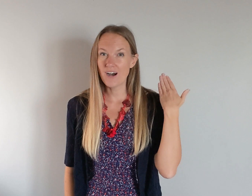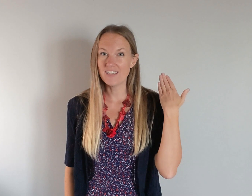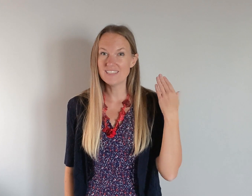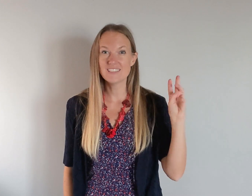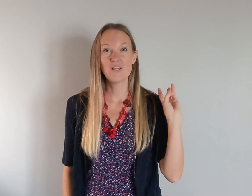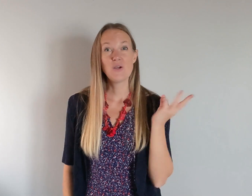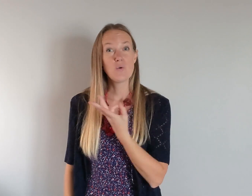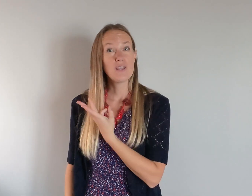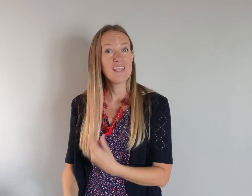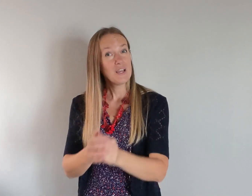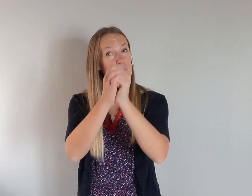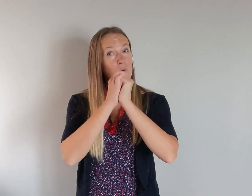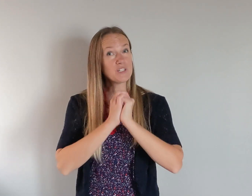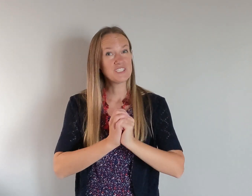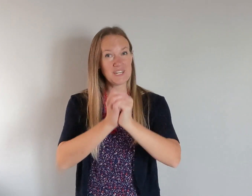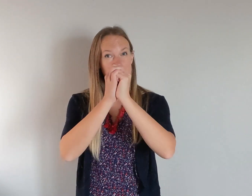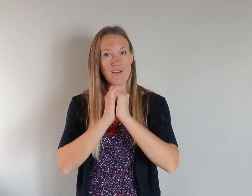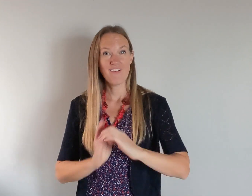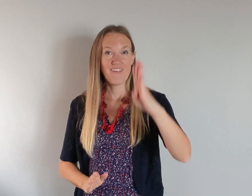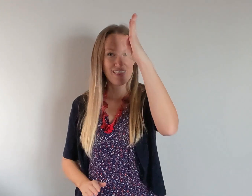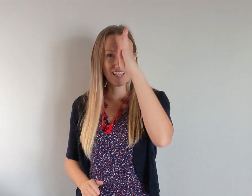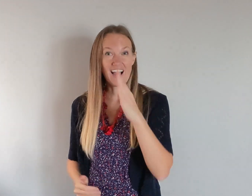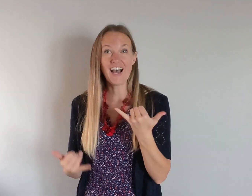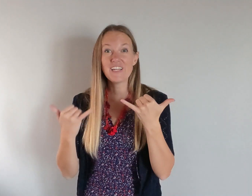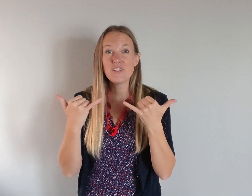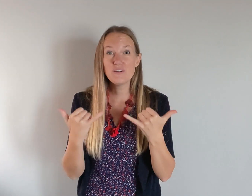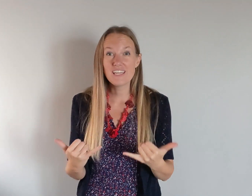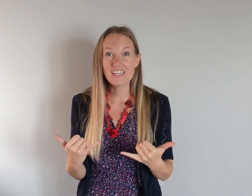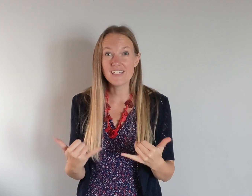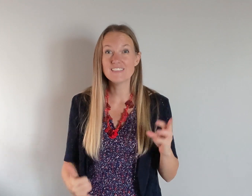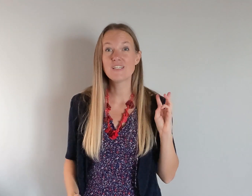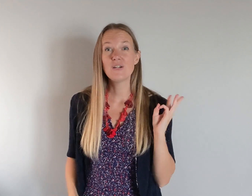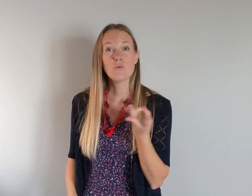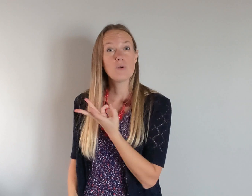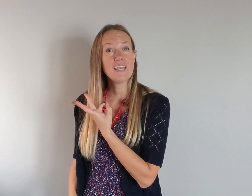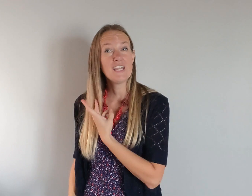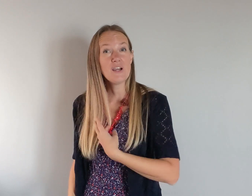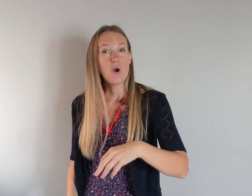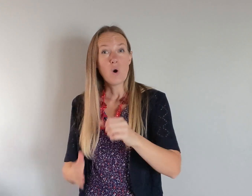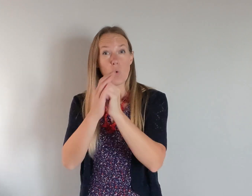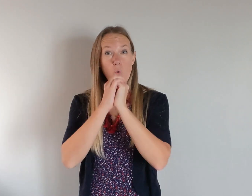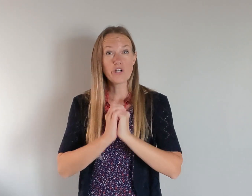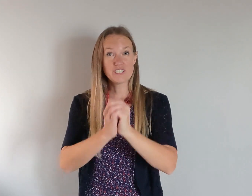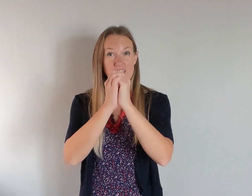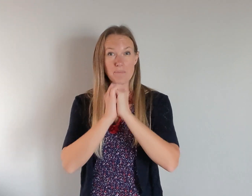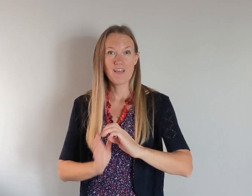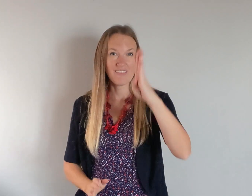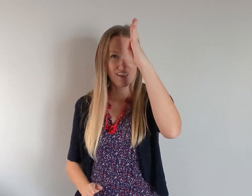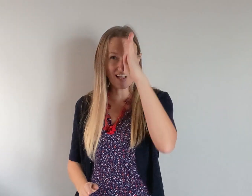was. We worship the God who is. We worship the